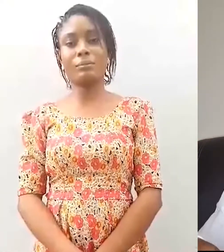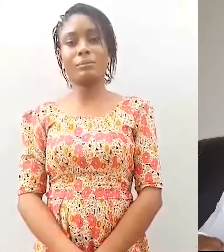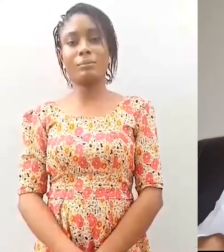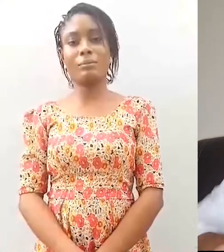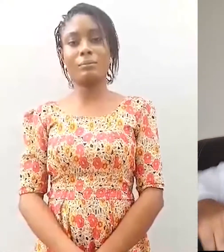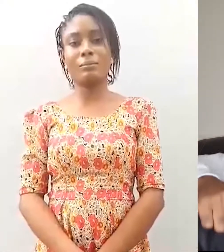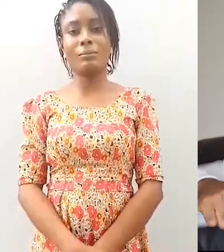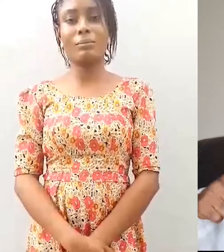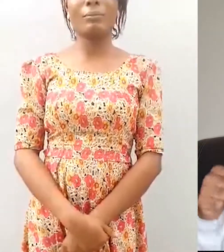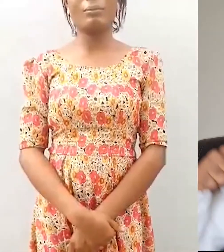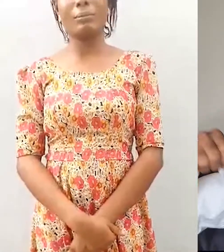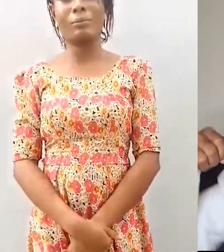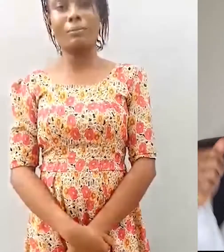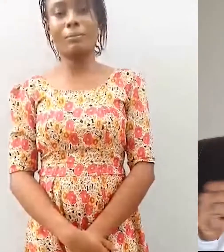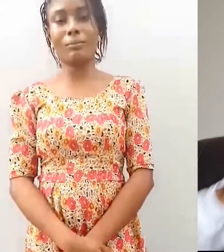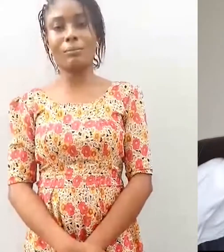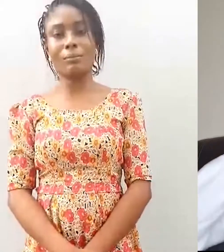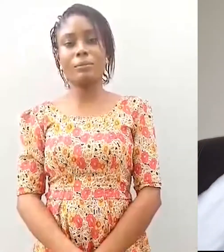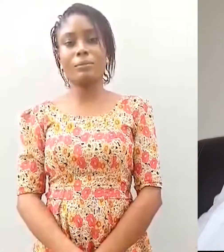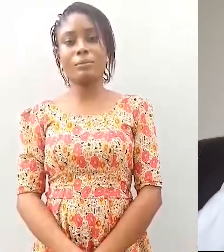Watch my hand shape.